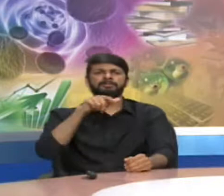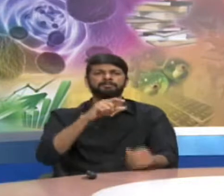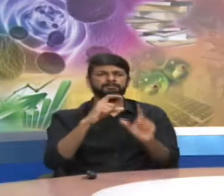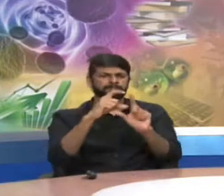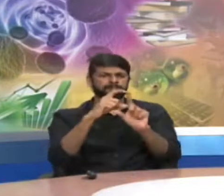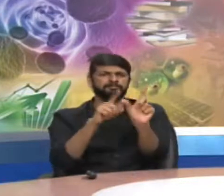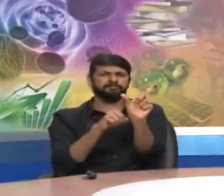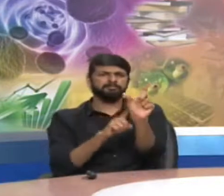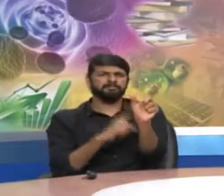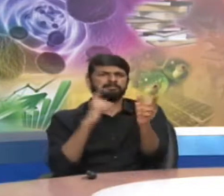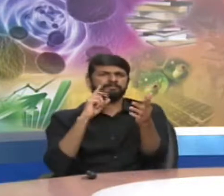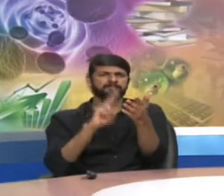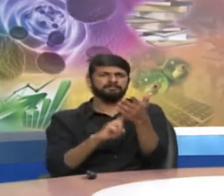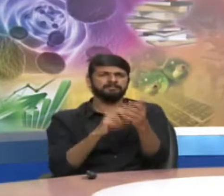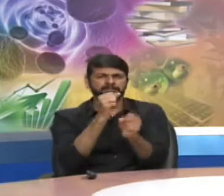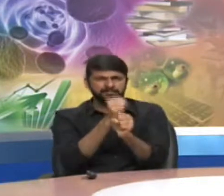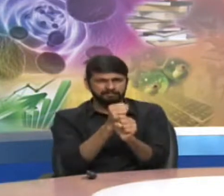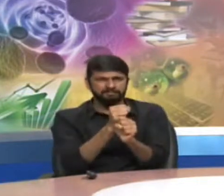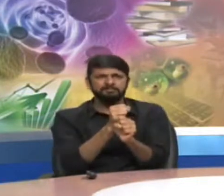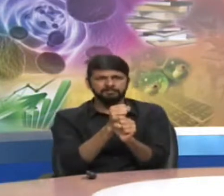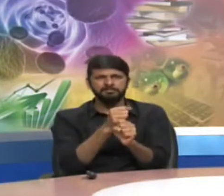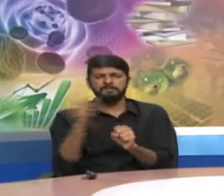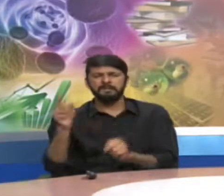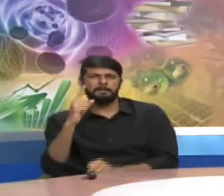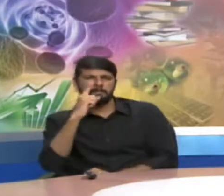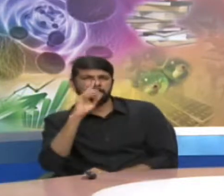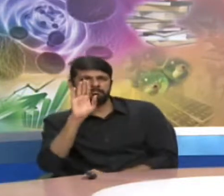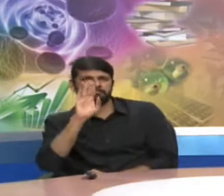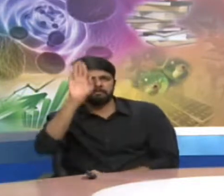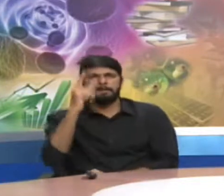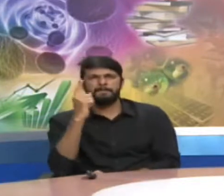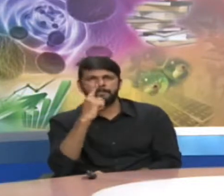The first painting is about dying princess.